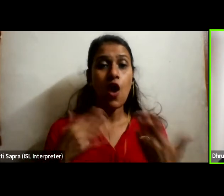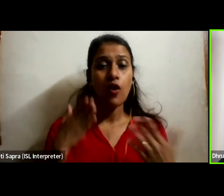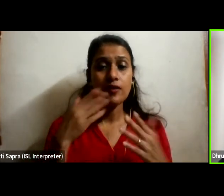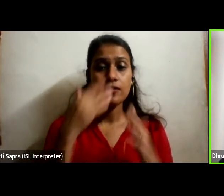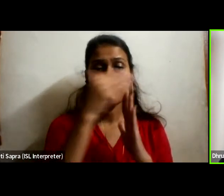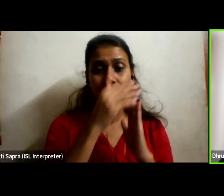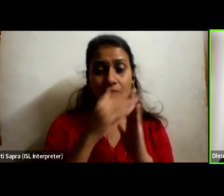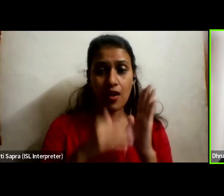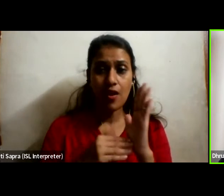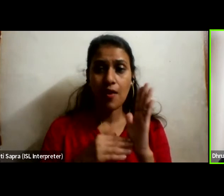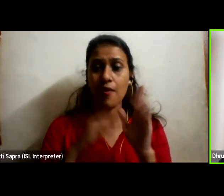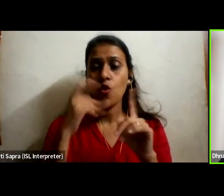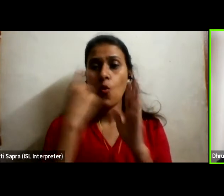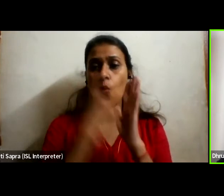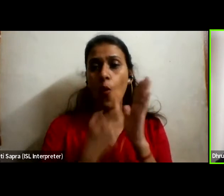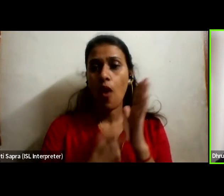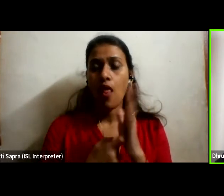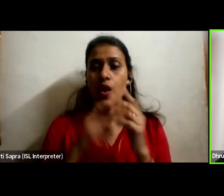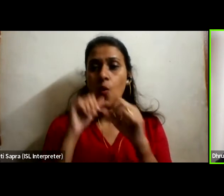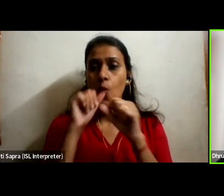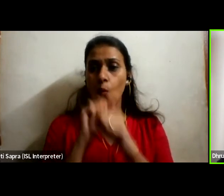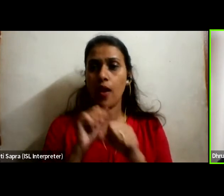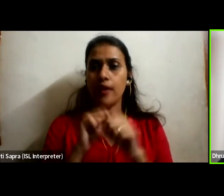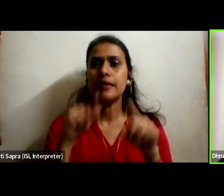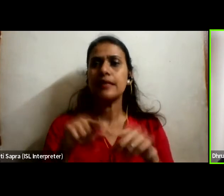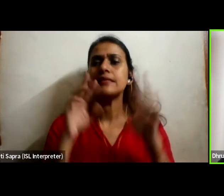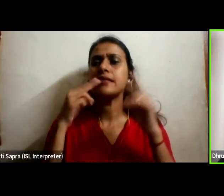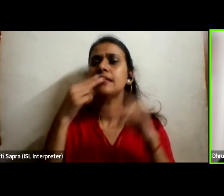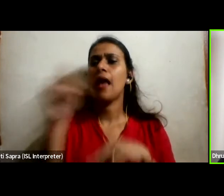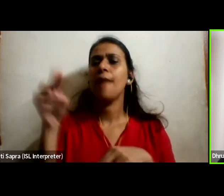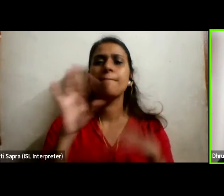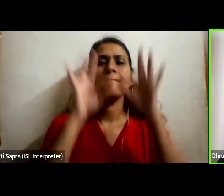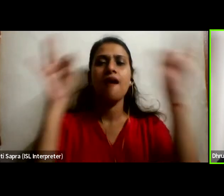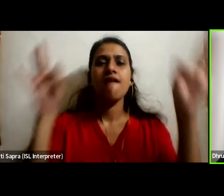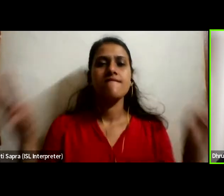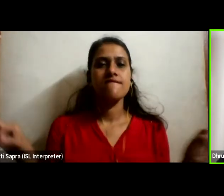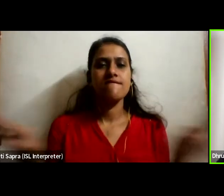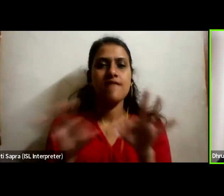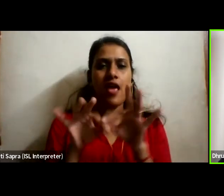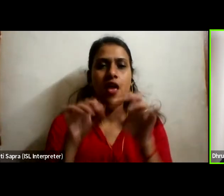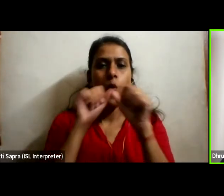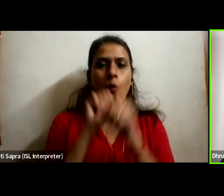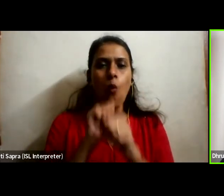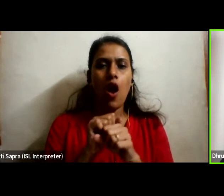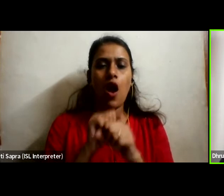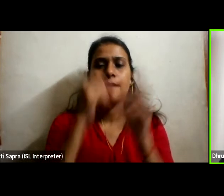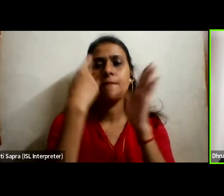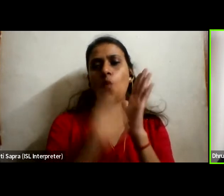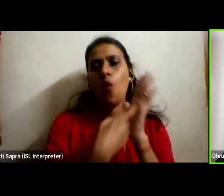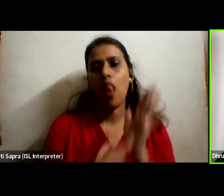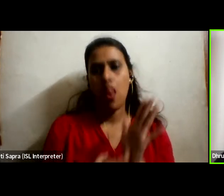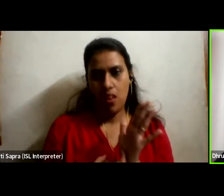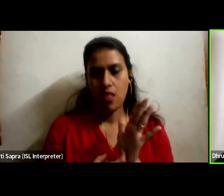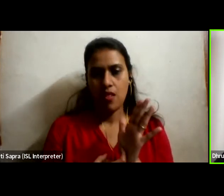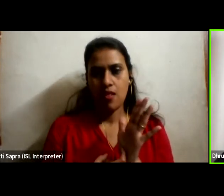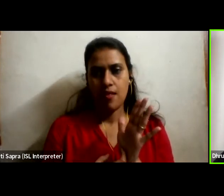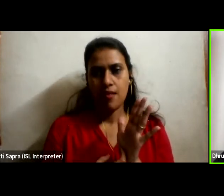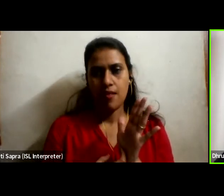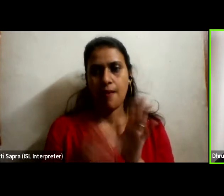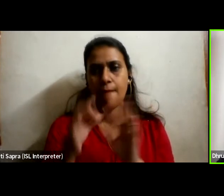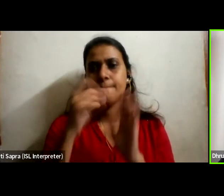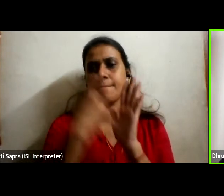these principles act as some sort of framework principles, and their role is more realized in